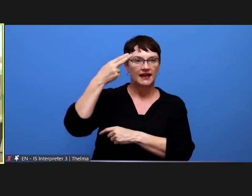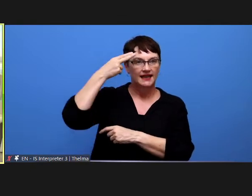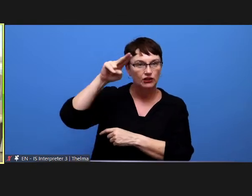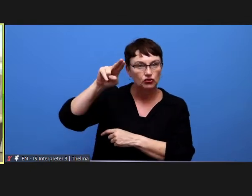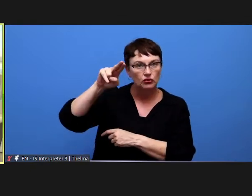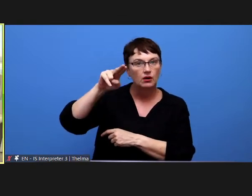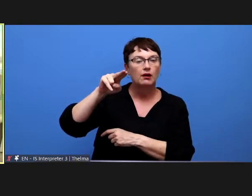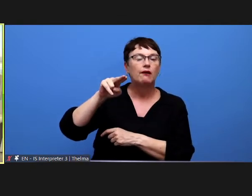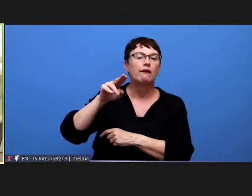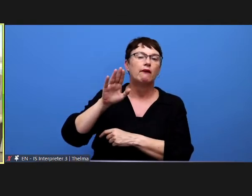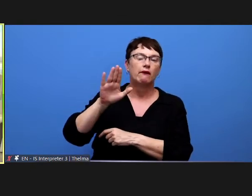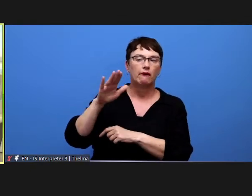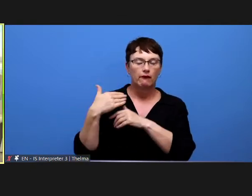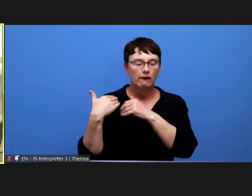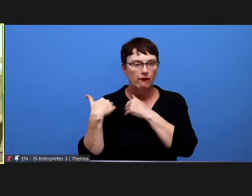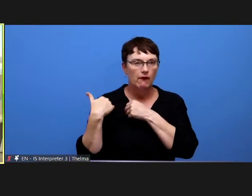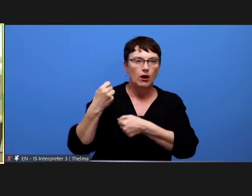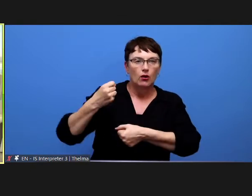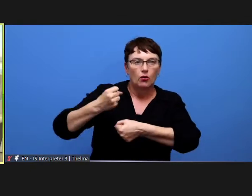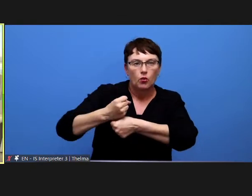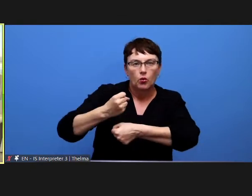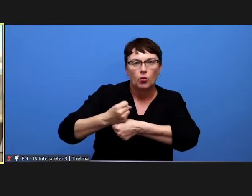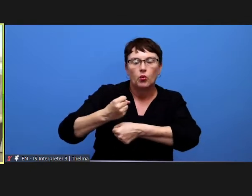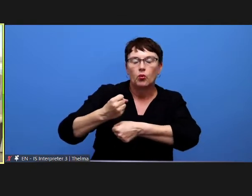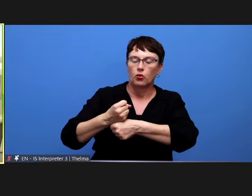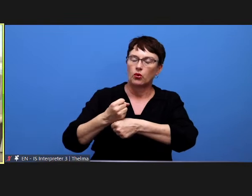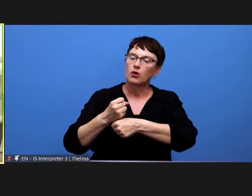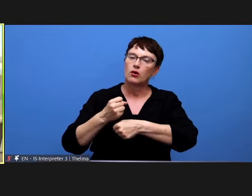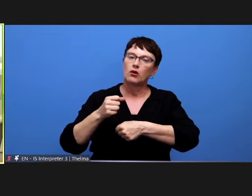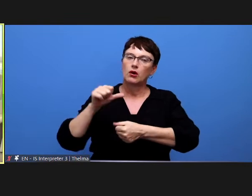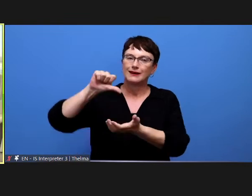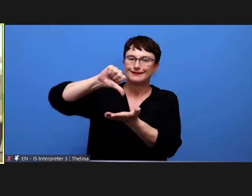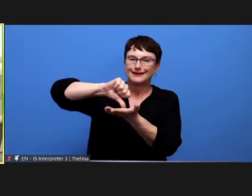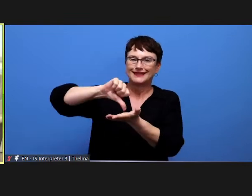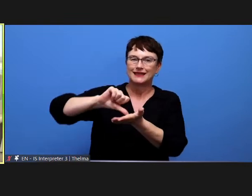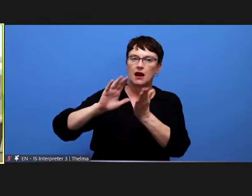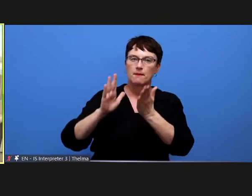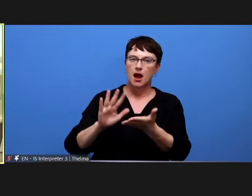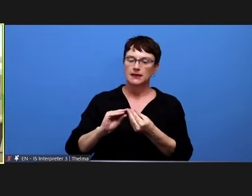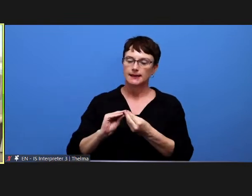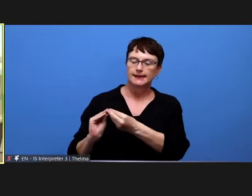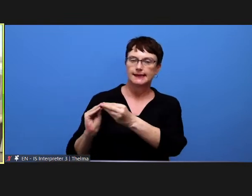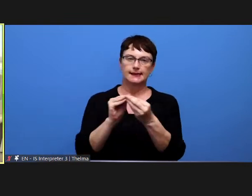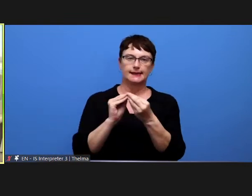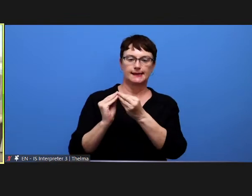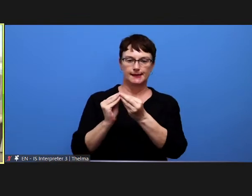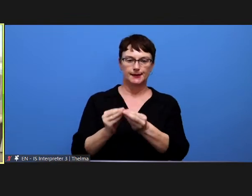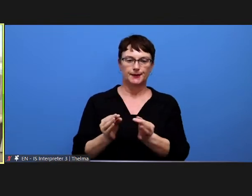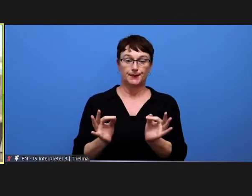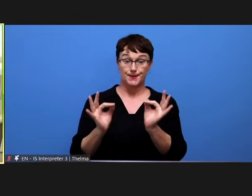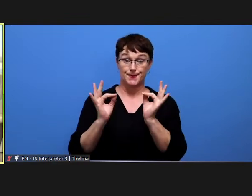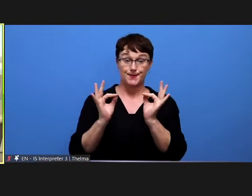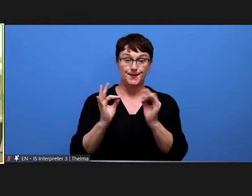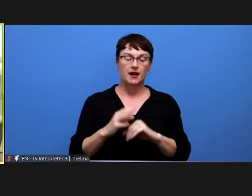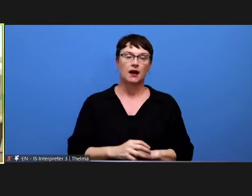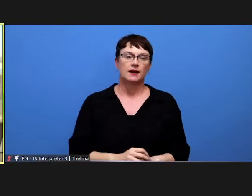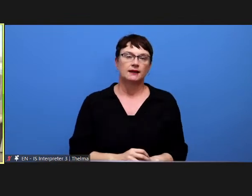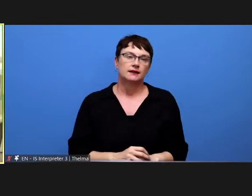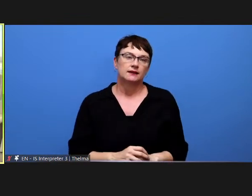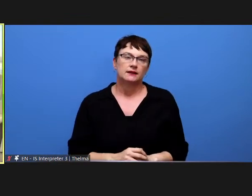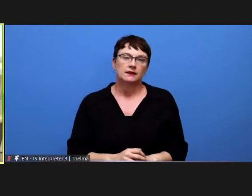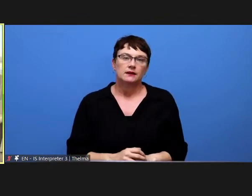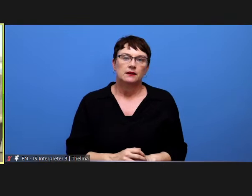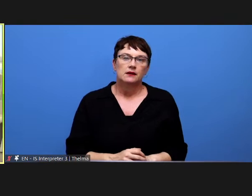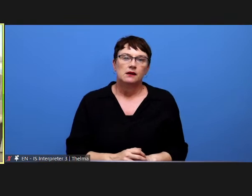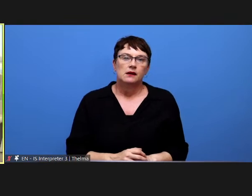well as IOM. The session was put into context by the Director of UN Habitat